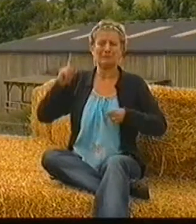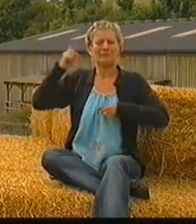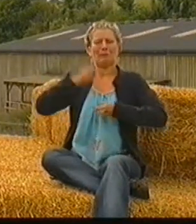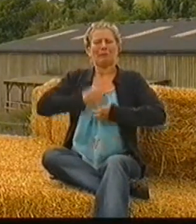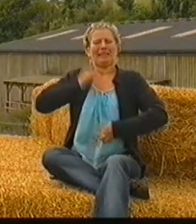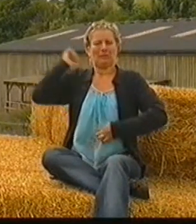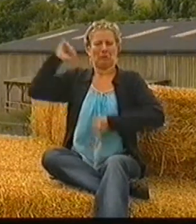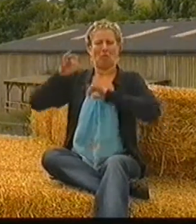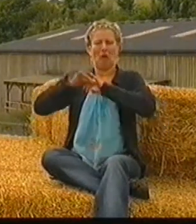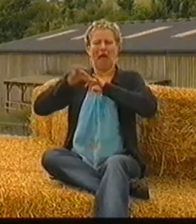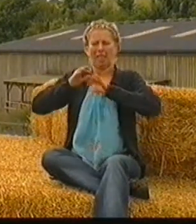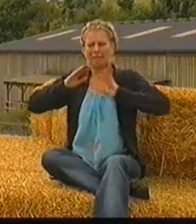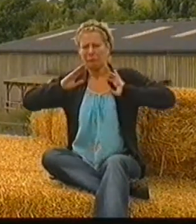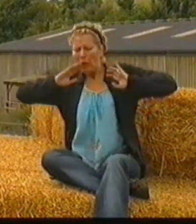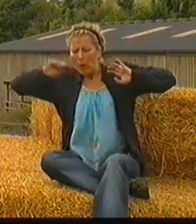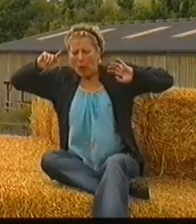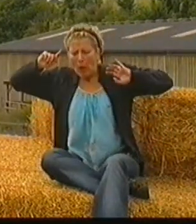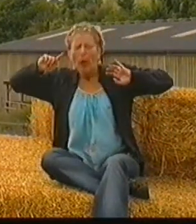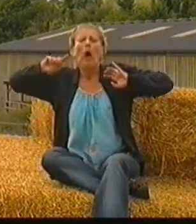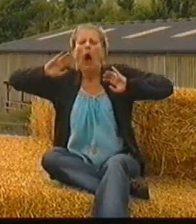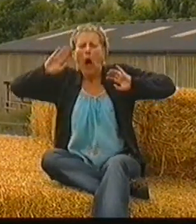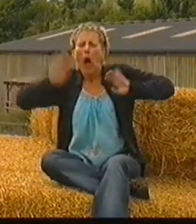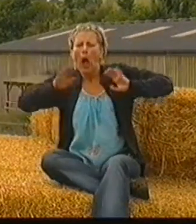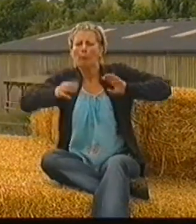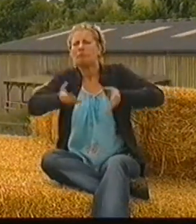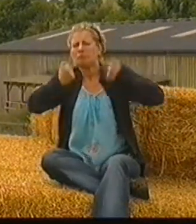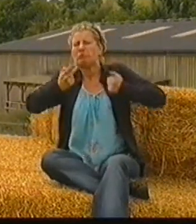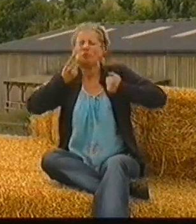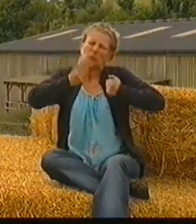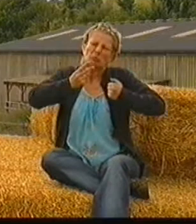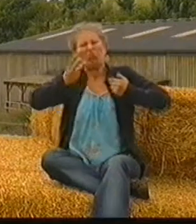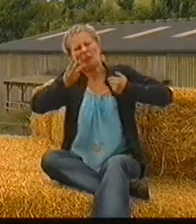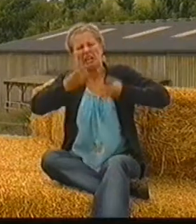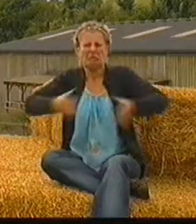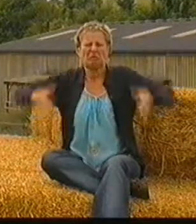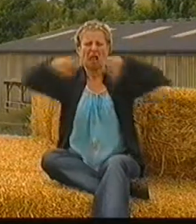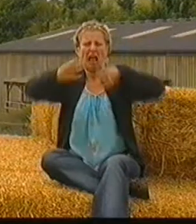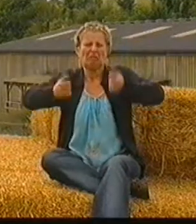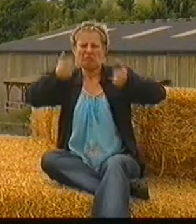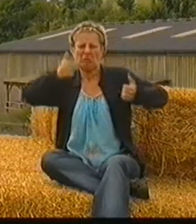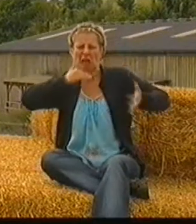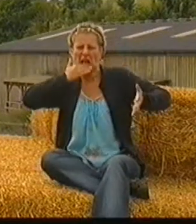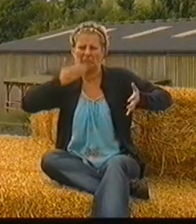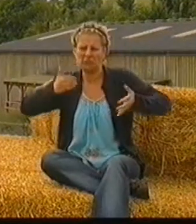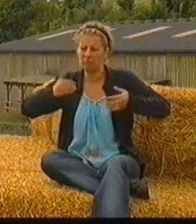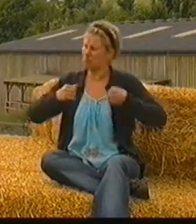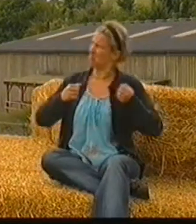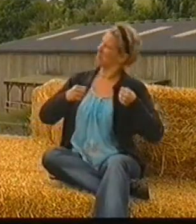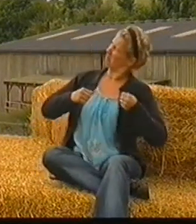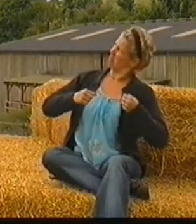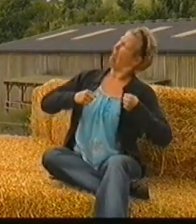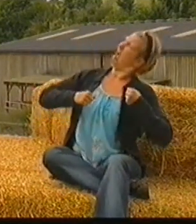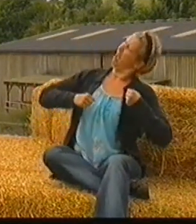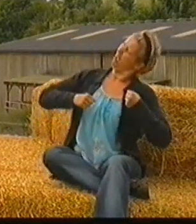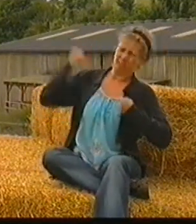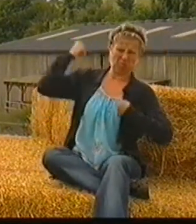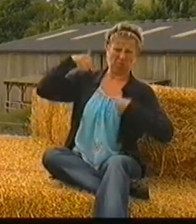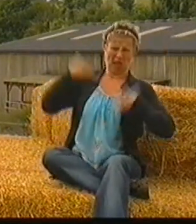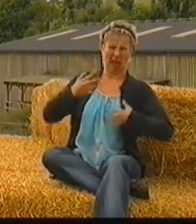hand. "How many will you want this time, Mrs. Bean?" the woman shouted, and from the top of the steps the other voice called